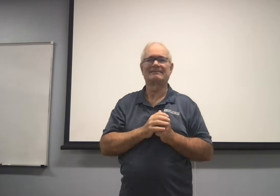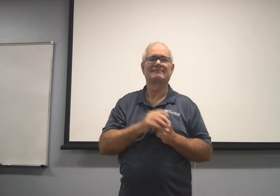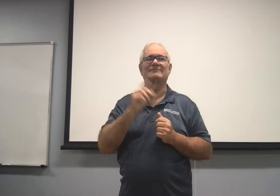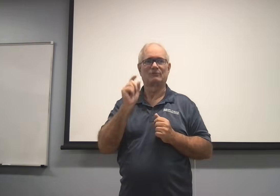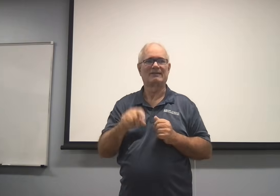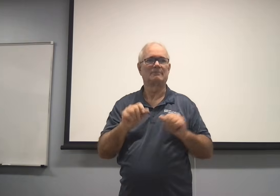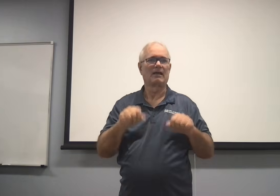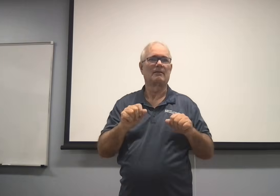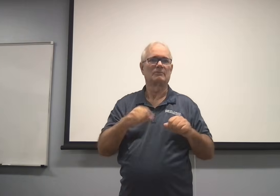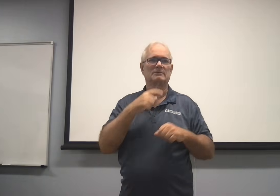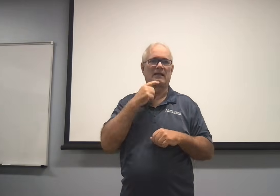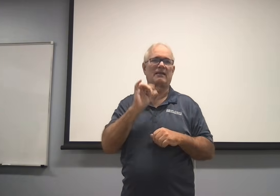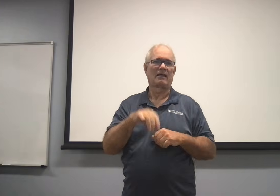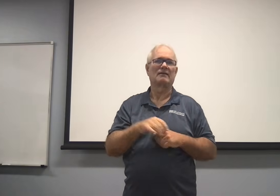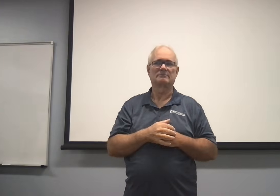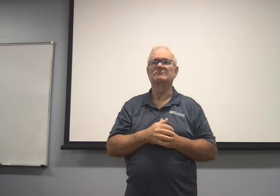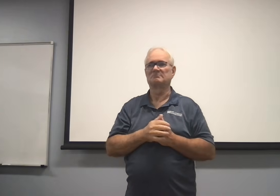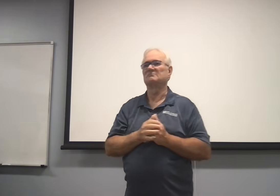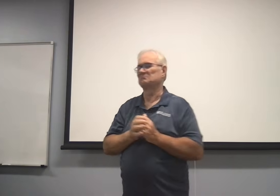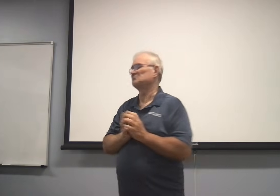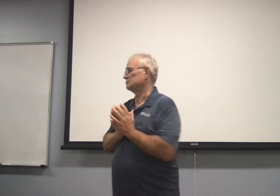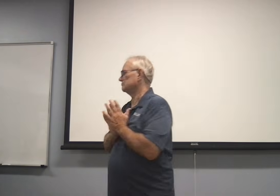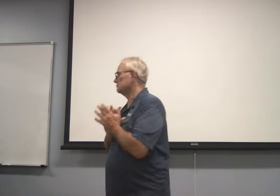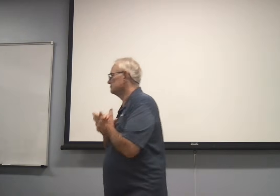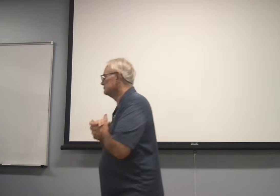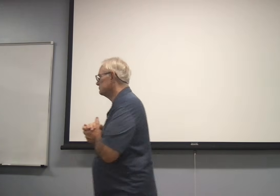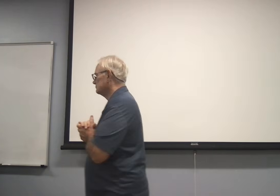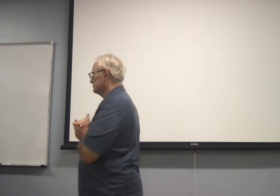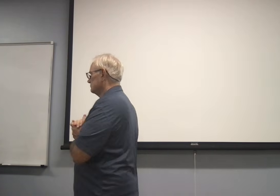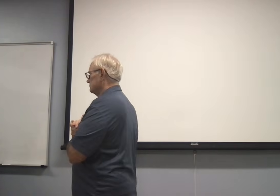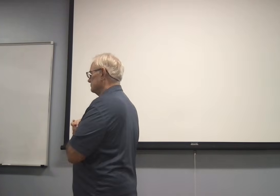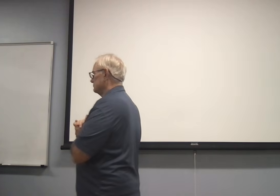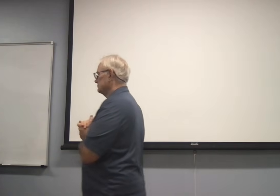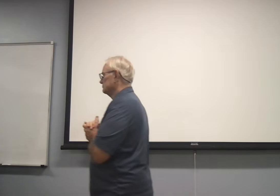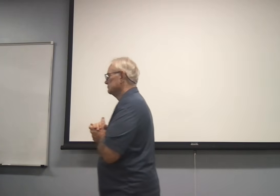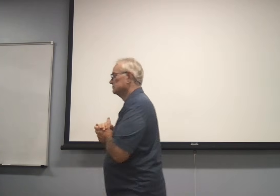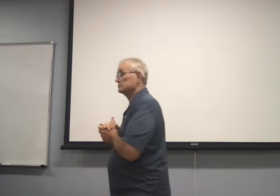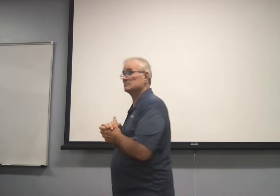anything like that. You need to be able to do that.